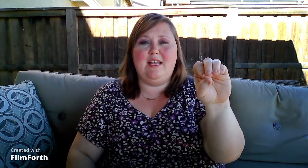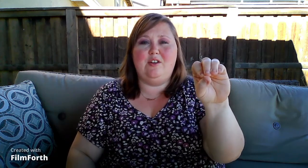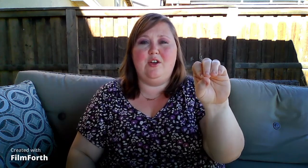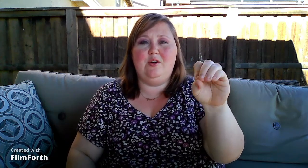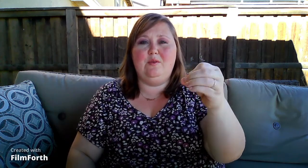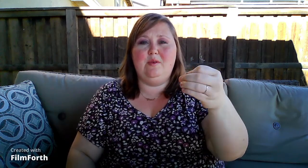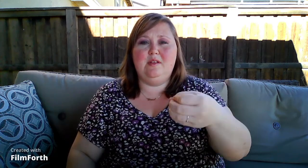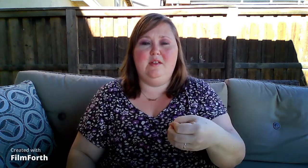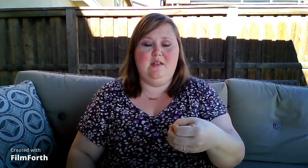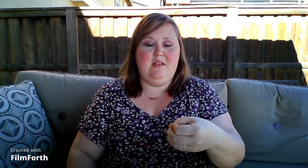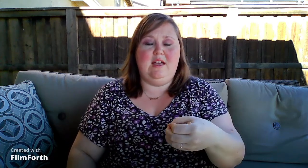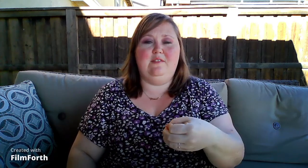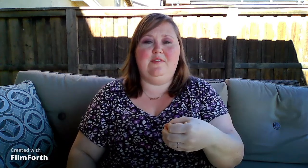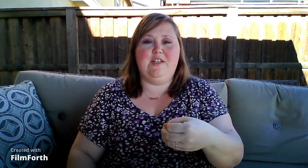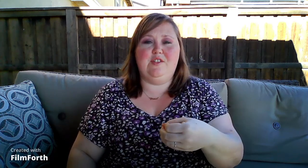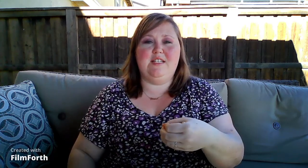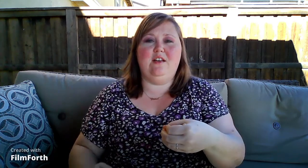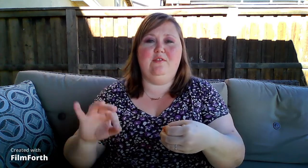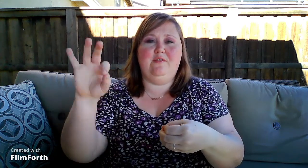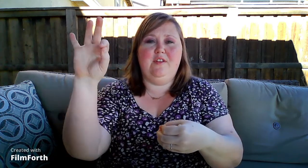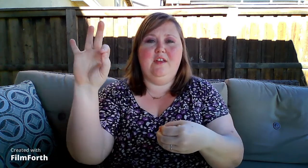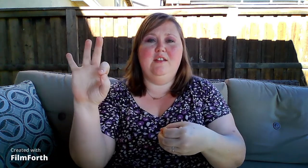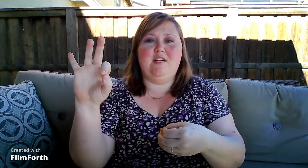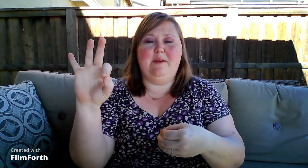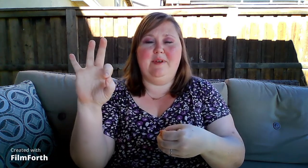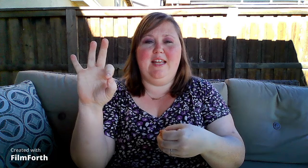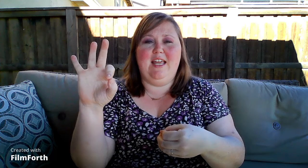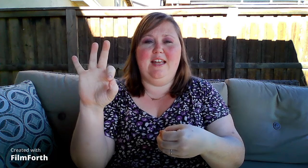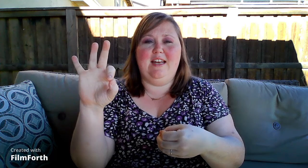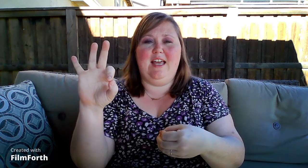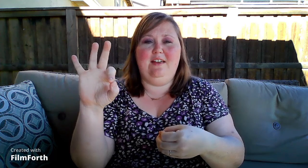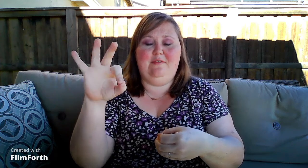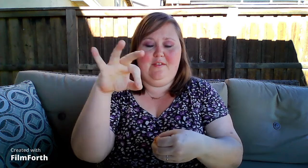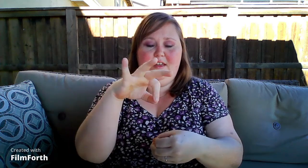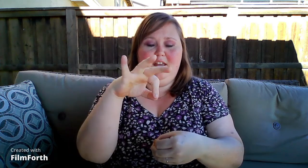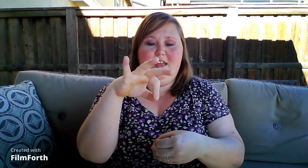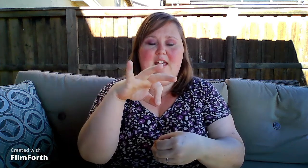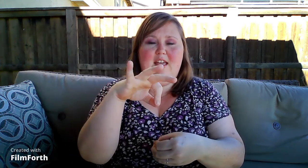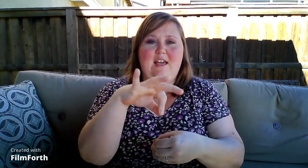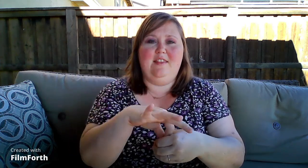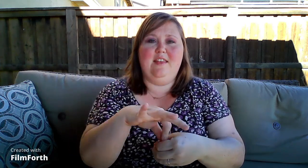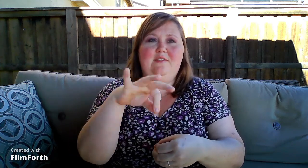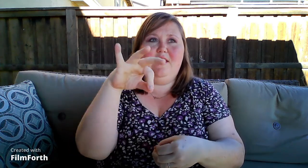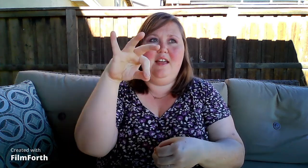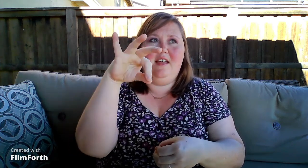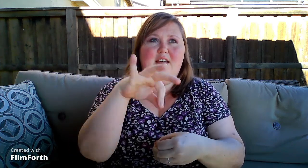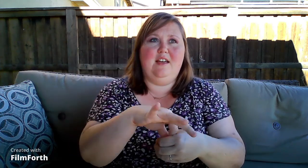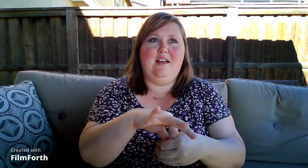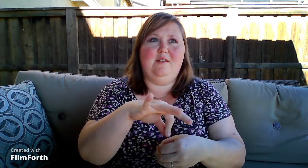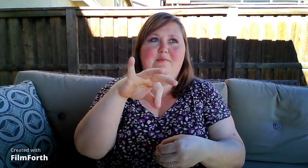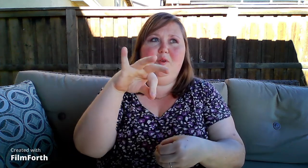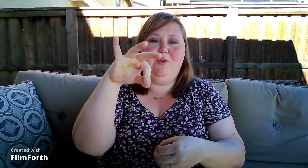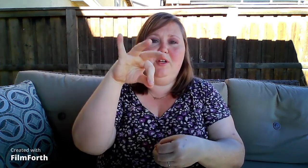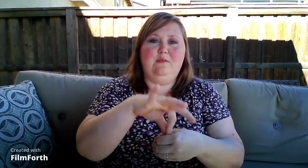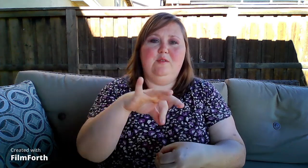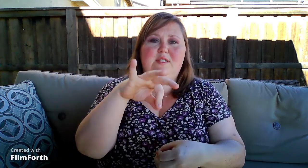hand O. Have it face yourself. Dominant hand F. And think of like you're putting your votes